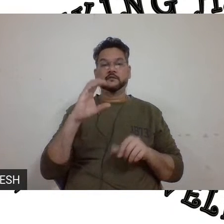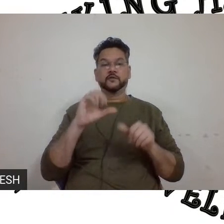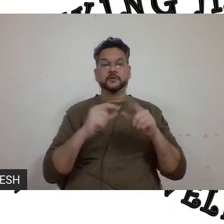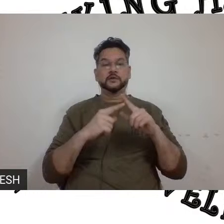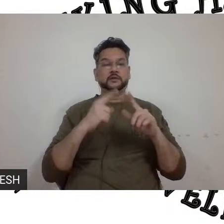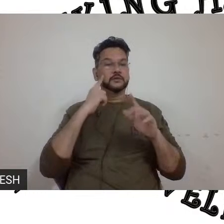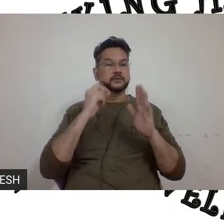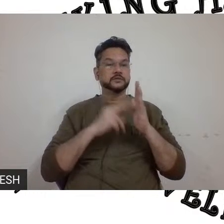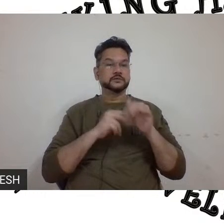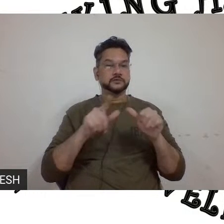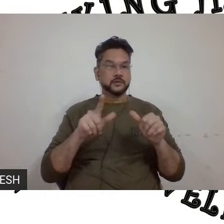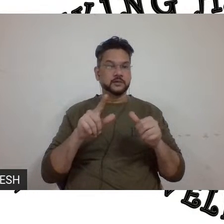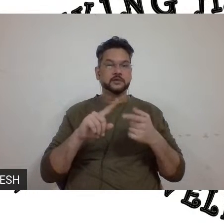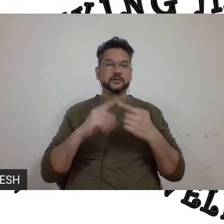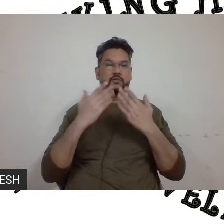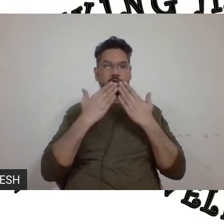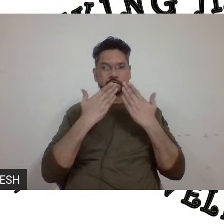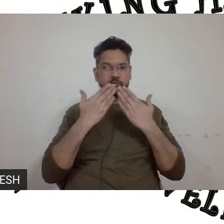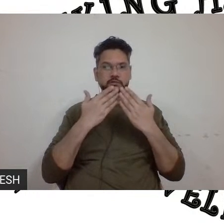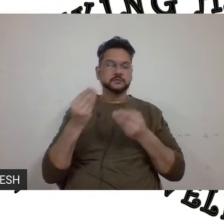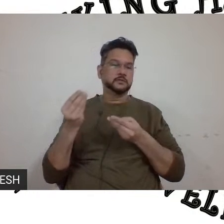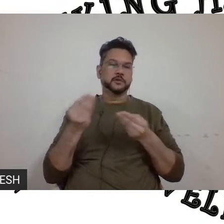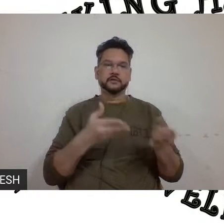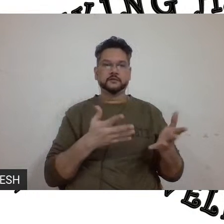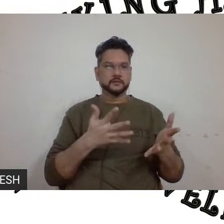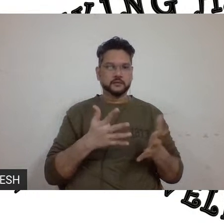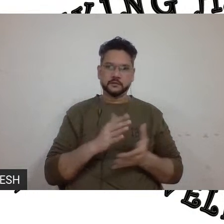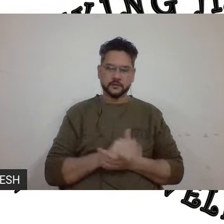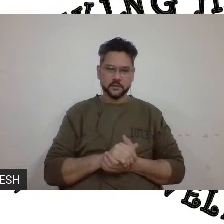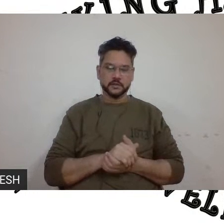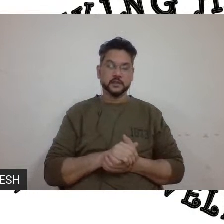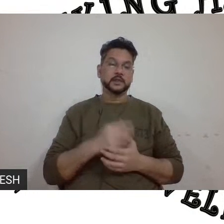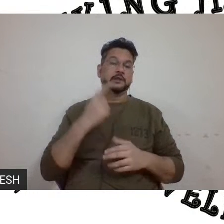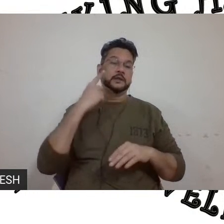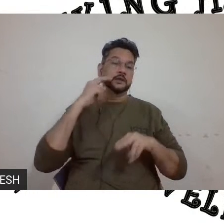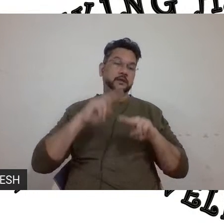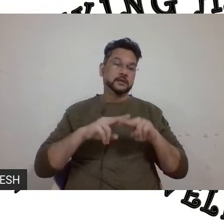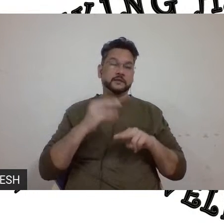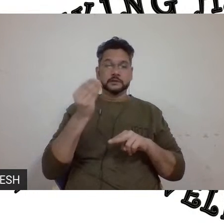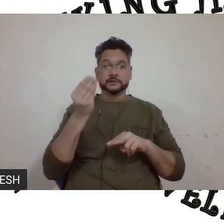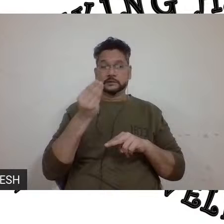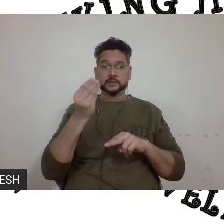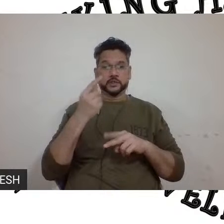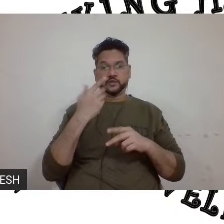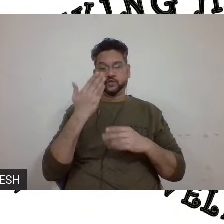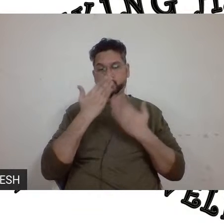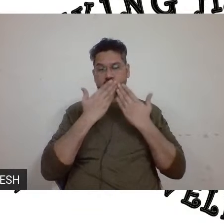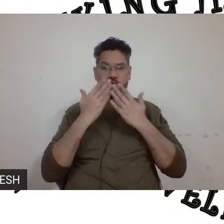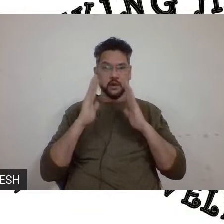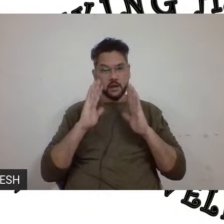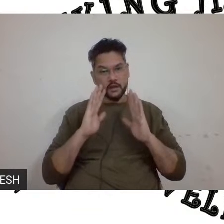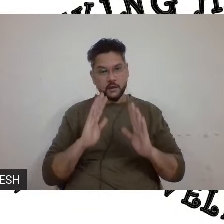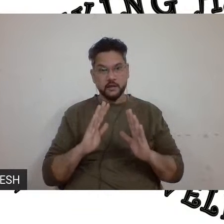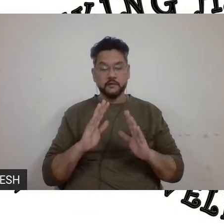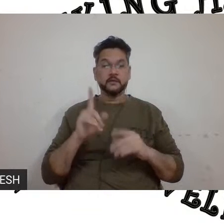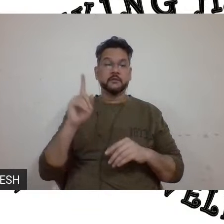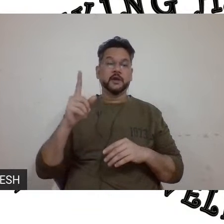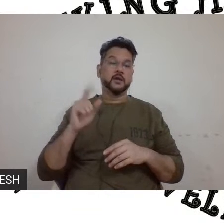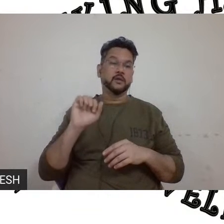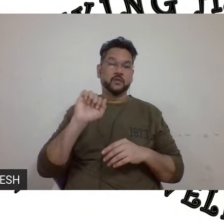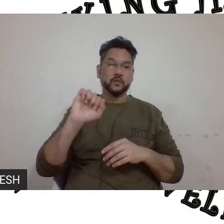and in some school, if there is provision of providing the vocational education, the